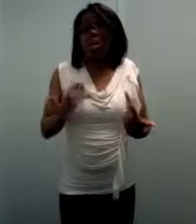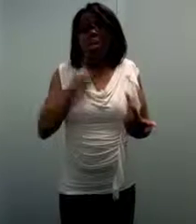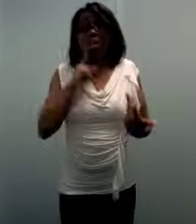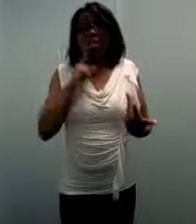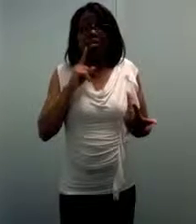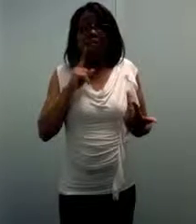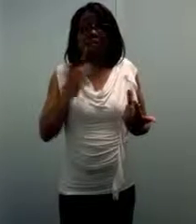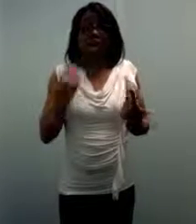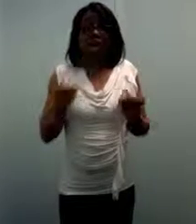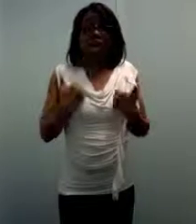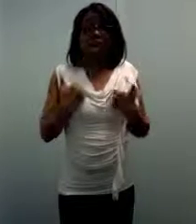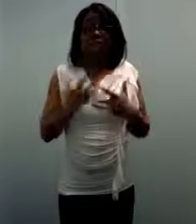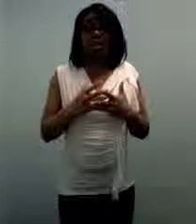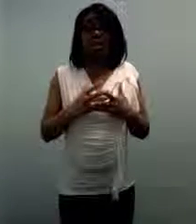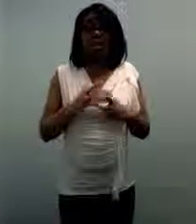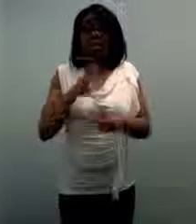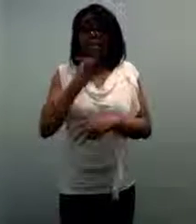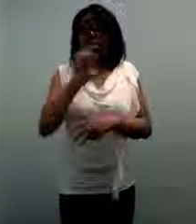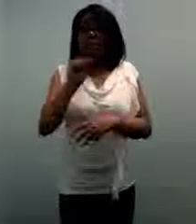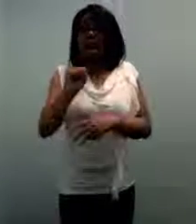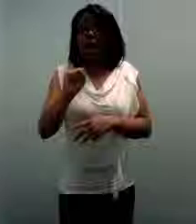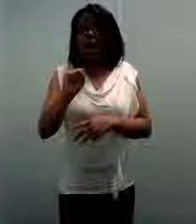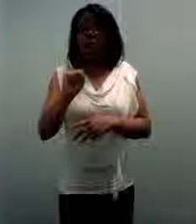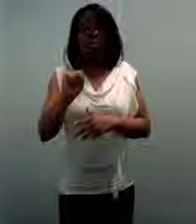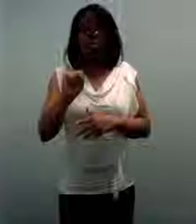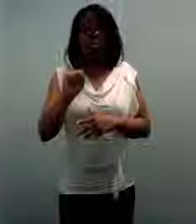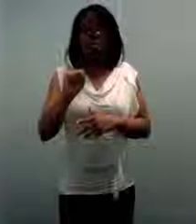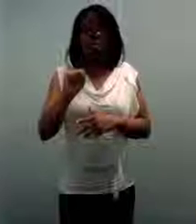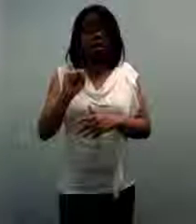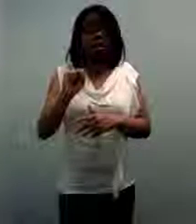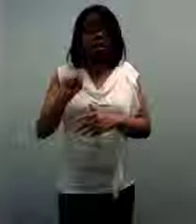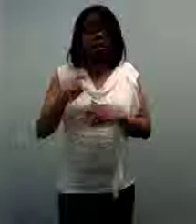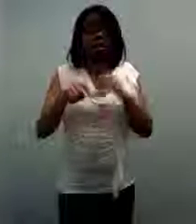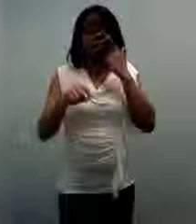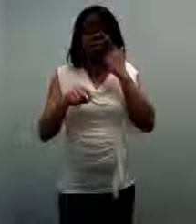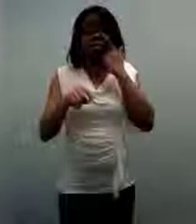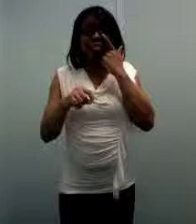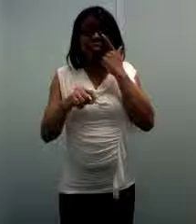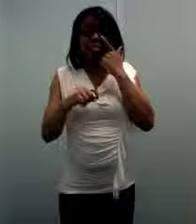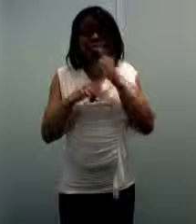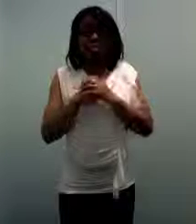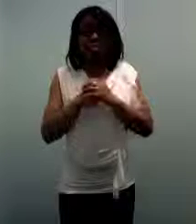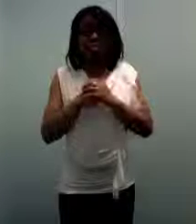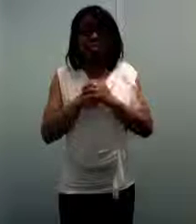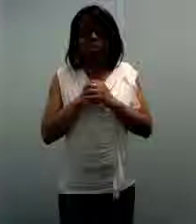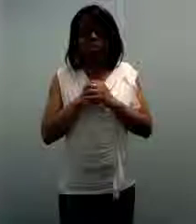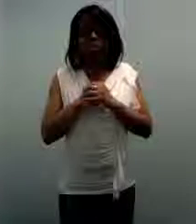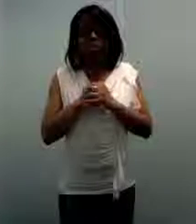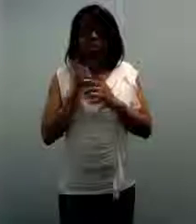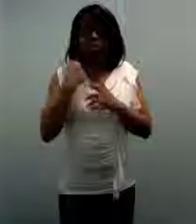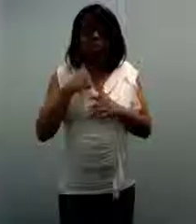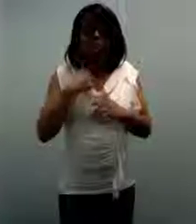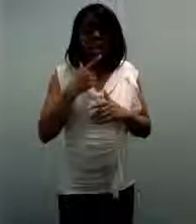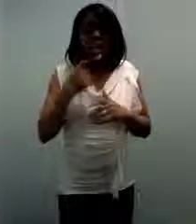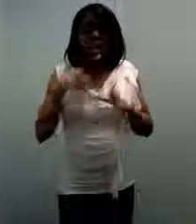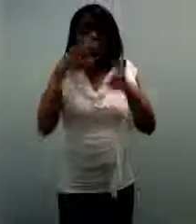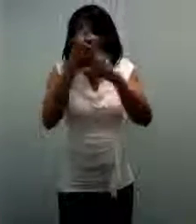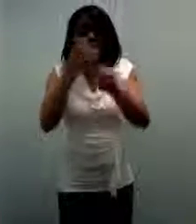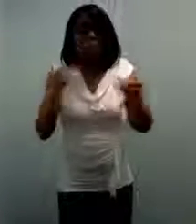is integral to what everyone does in the way that knowledge currently is. We can engage so many more students with this, and they